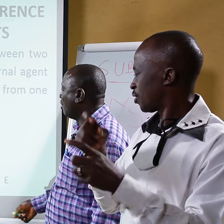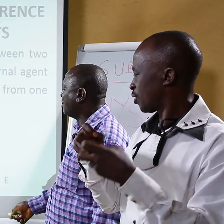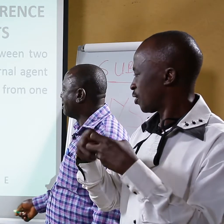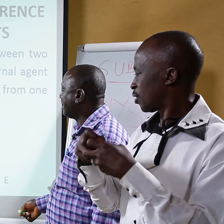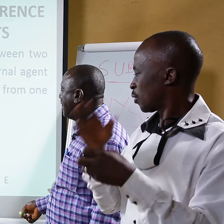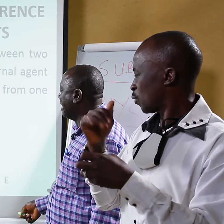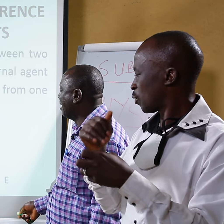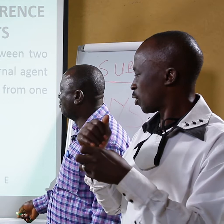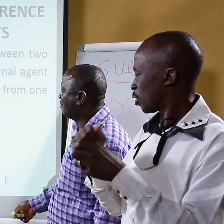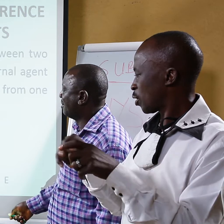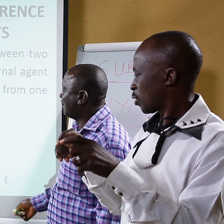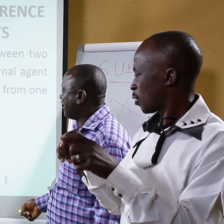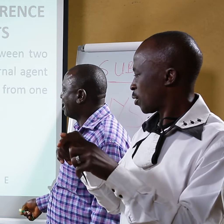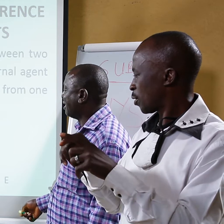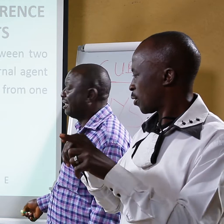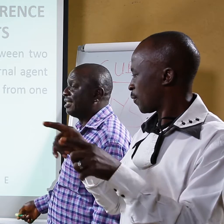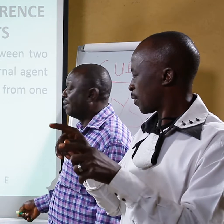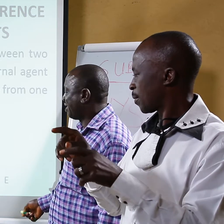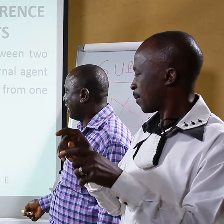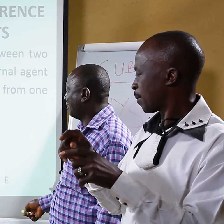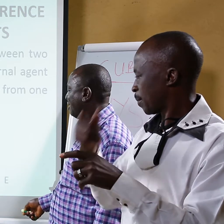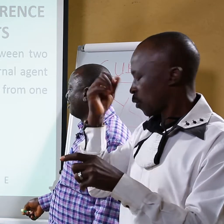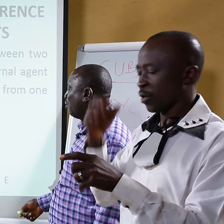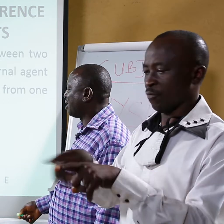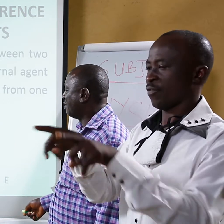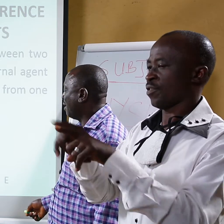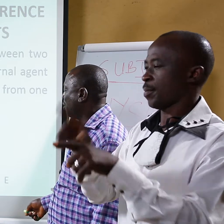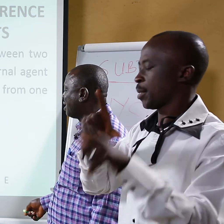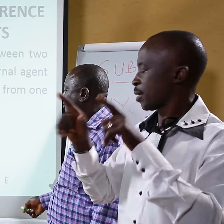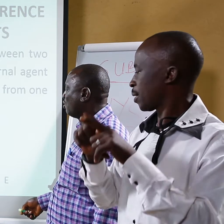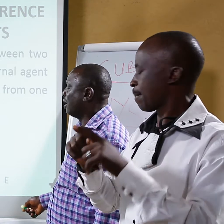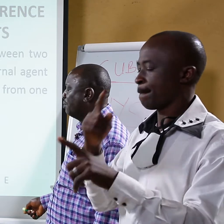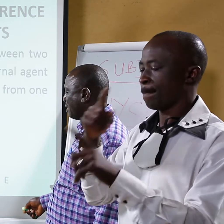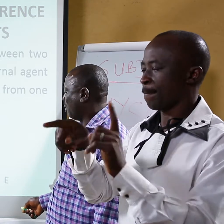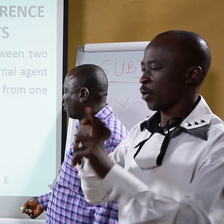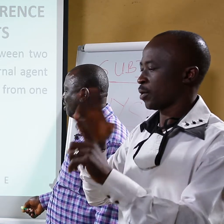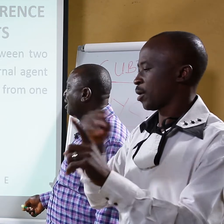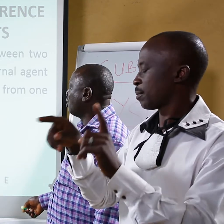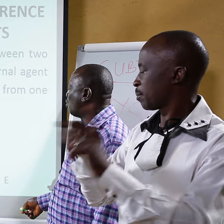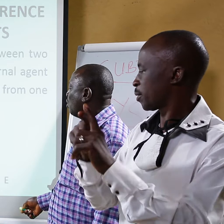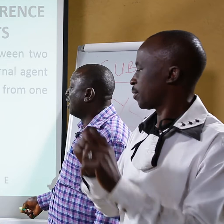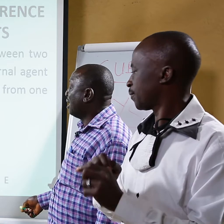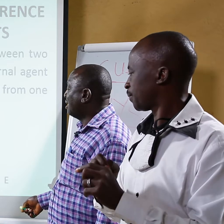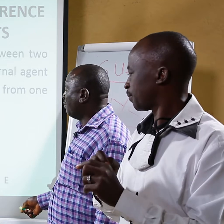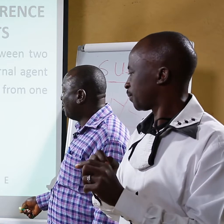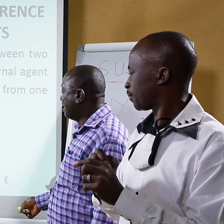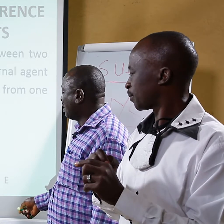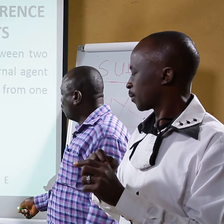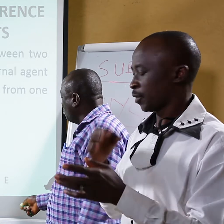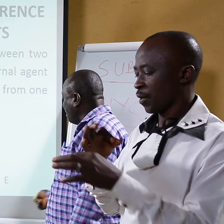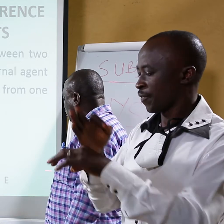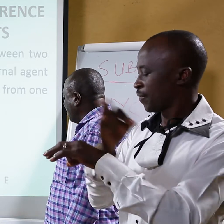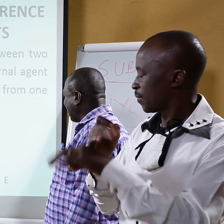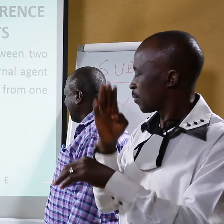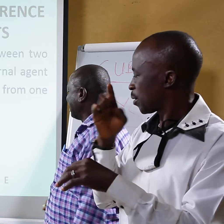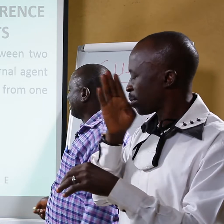they are of the same charges, the same sign, positive and positive, so there will be repulsion. So the field will